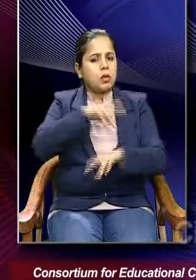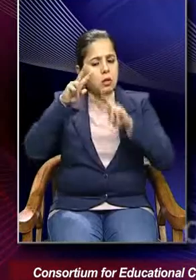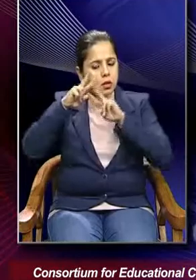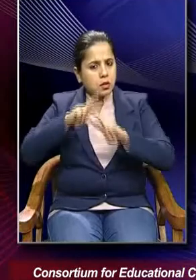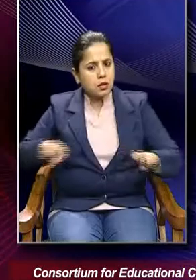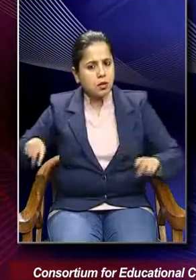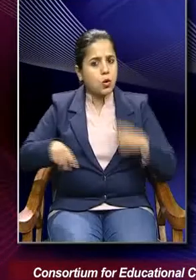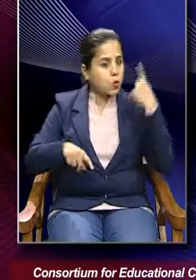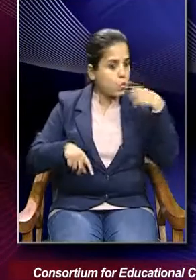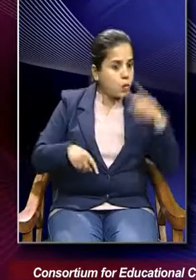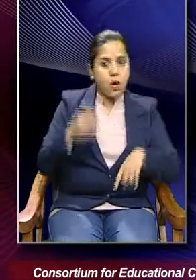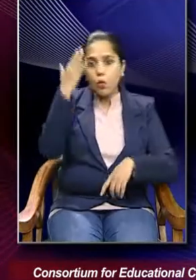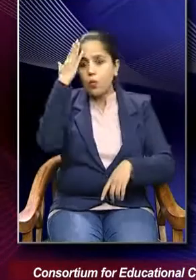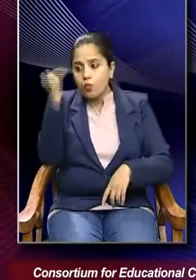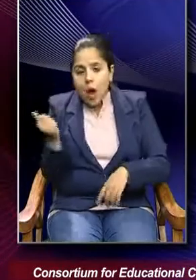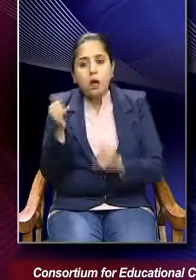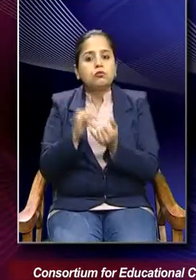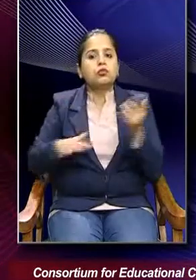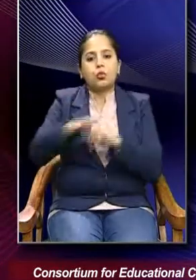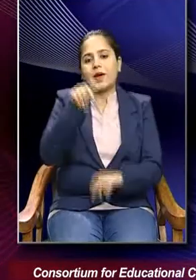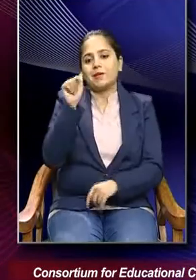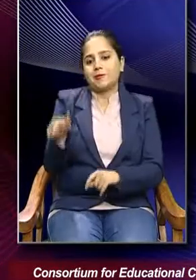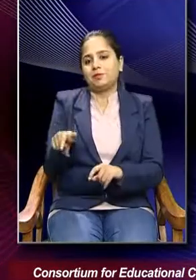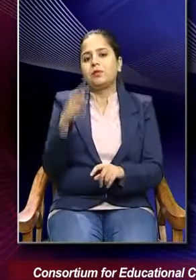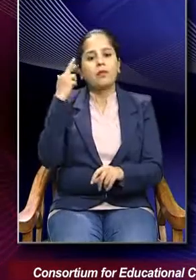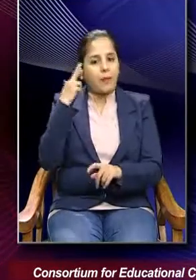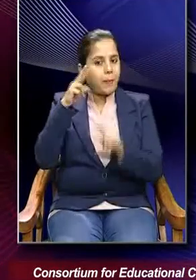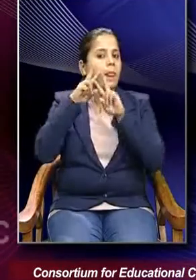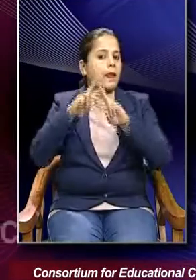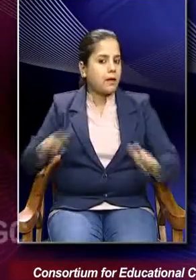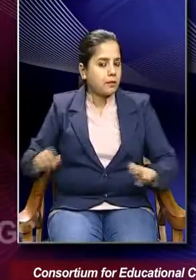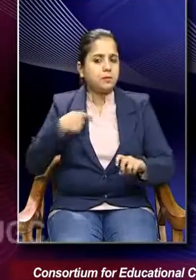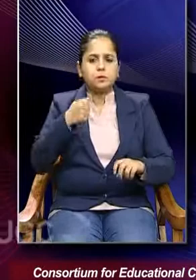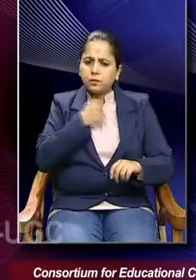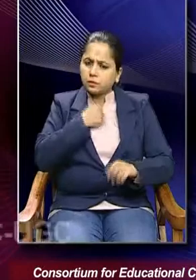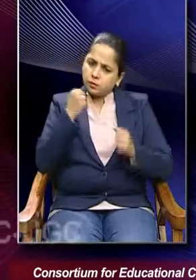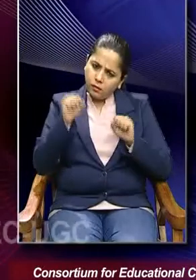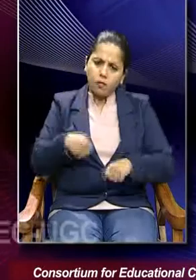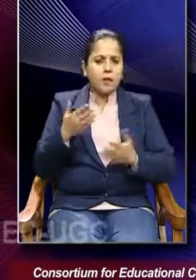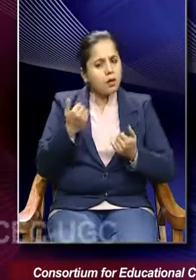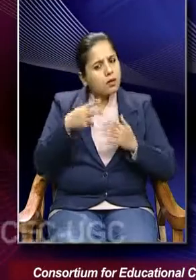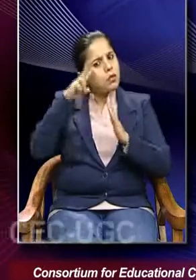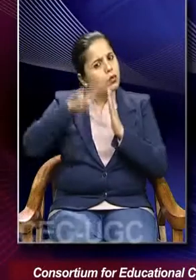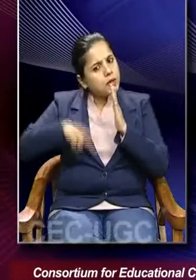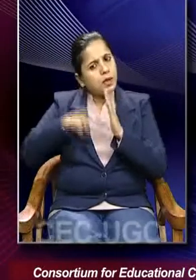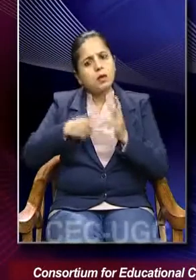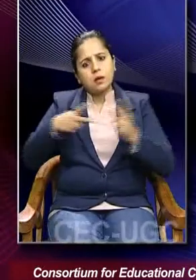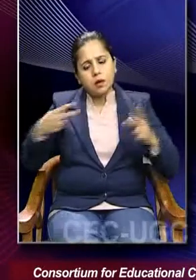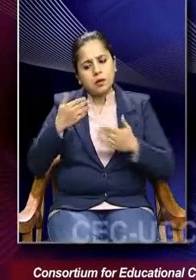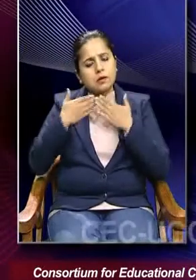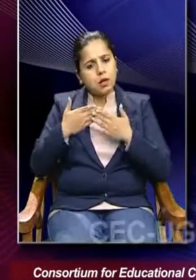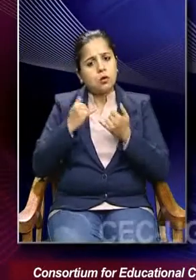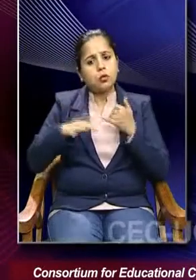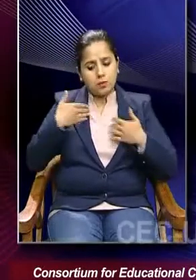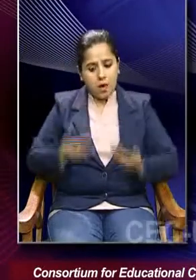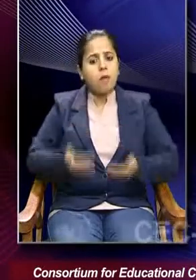who and why of society. And here we can study our own society, a society in which we are born and